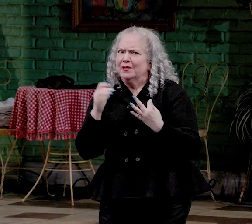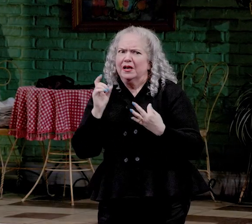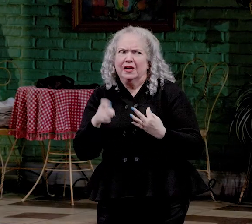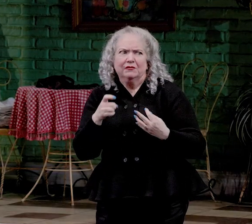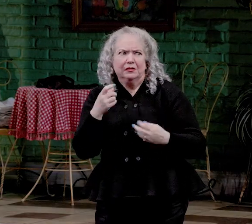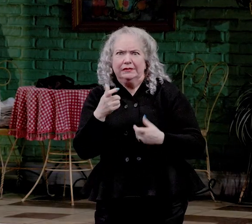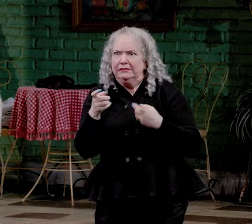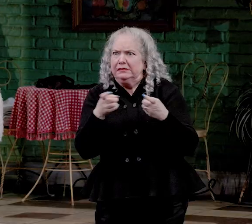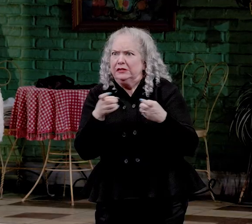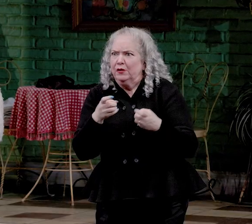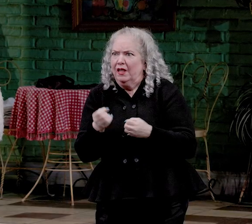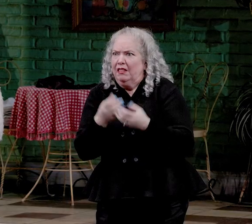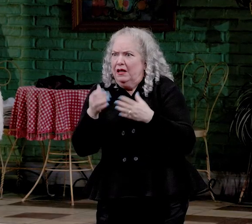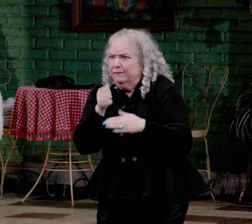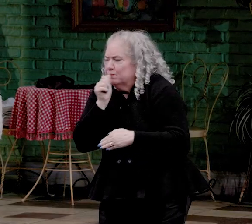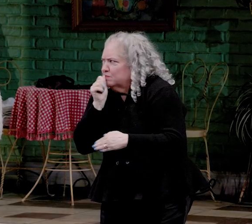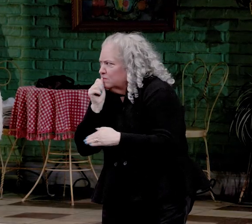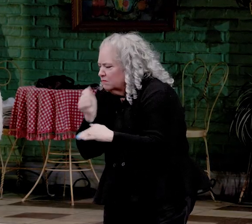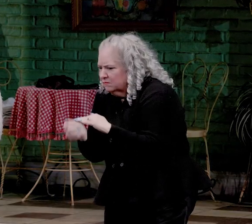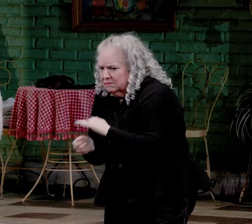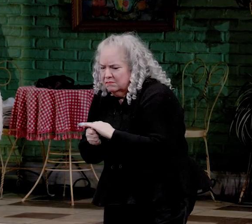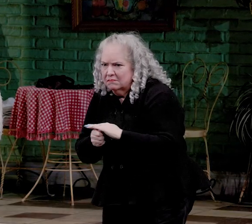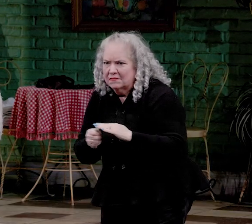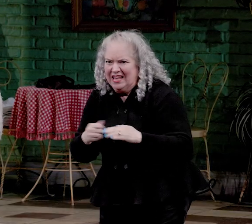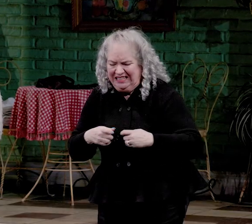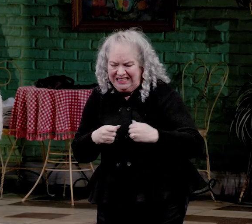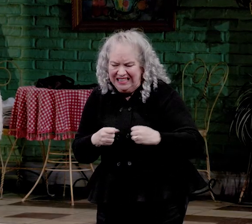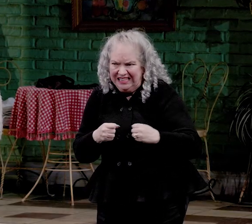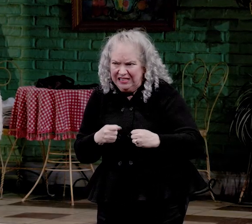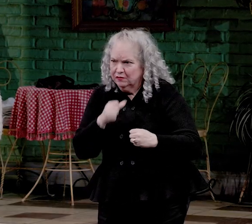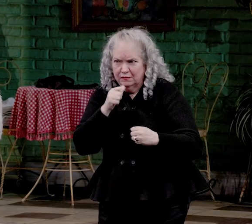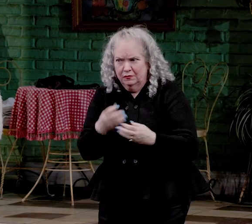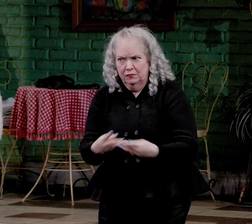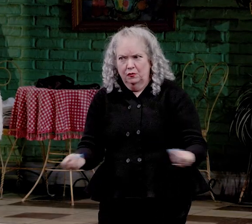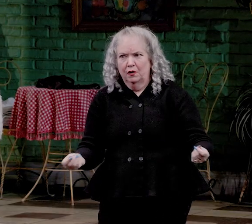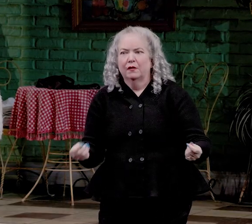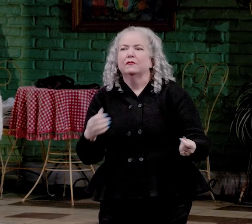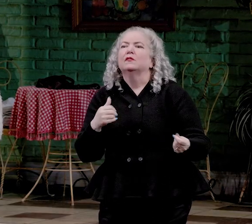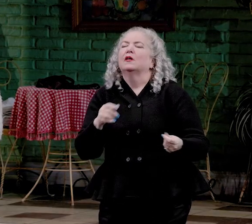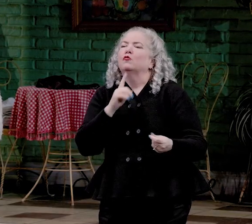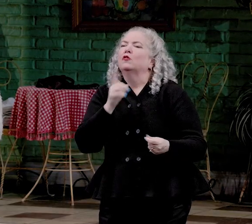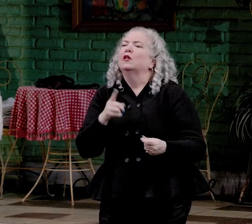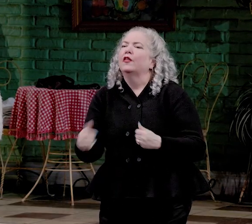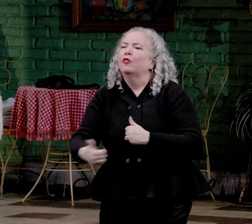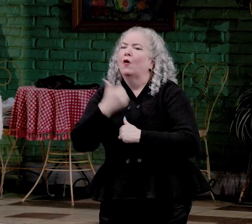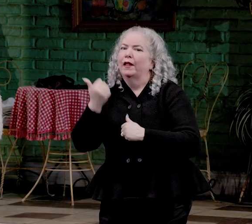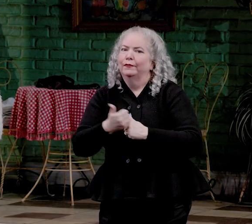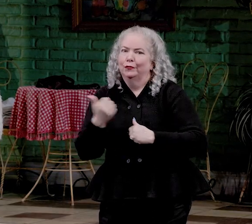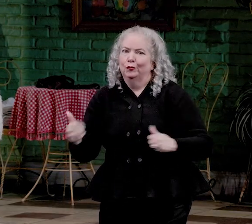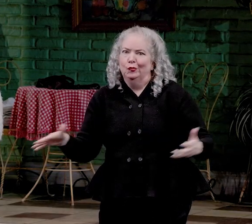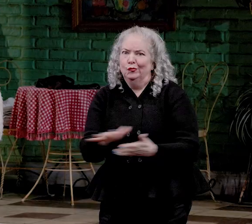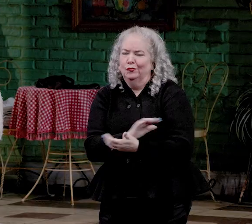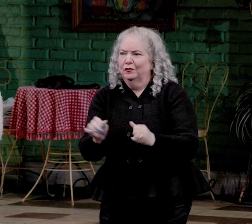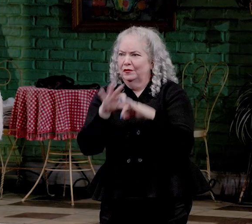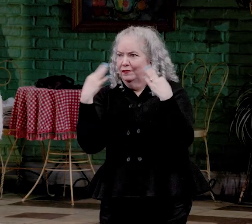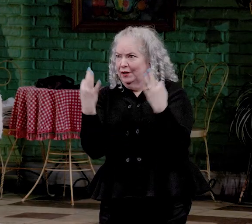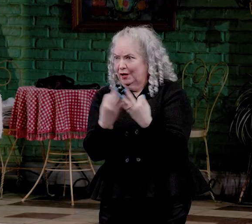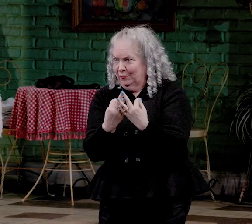with decades of secrets and unresolved tensions that threaten to topple their empire.